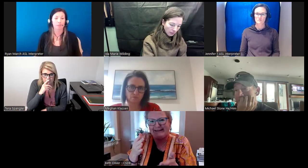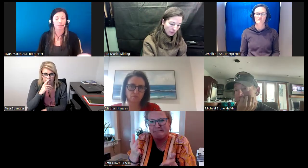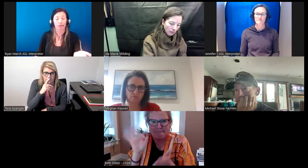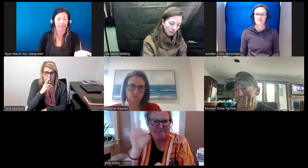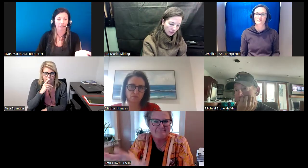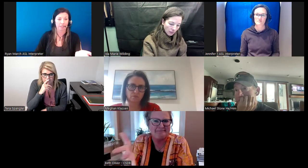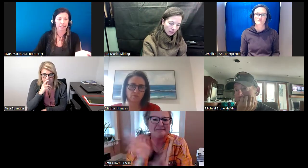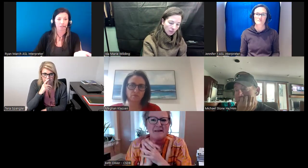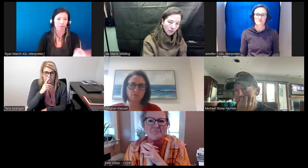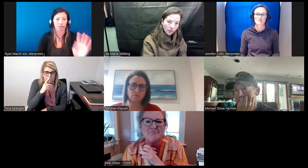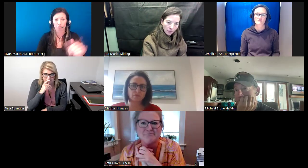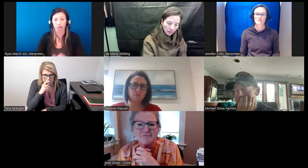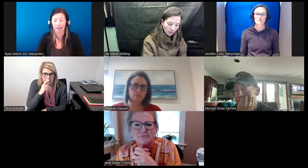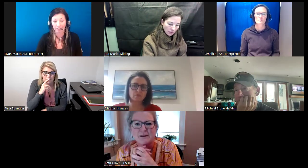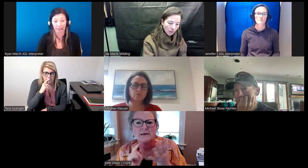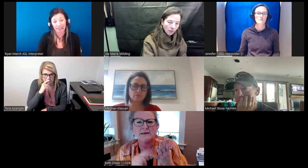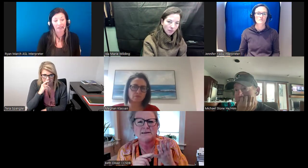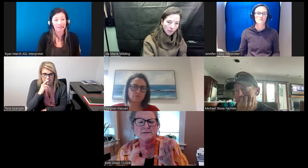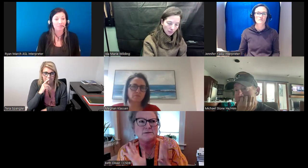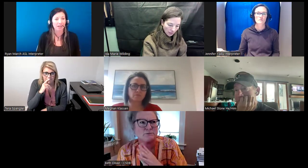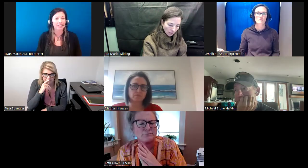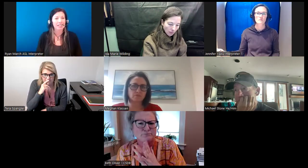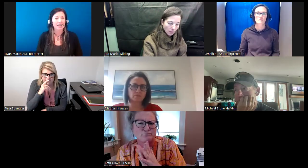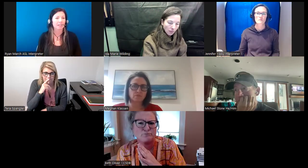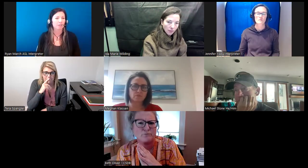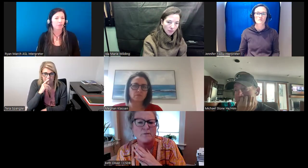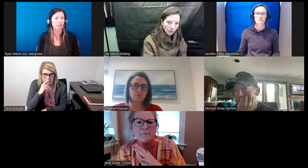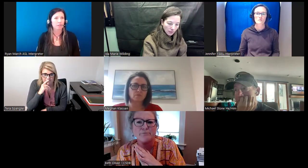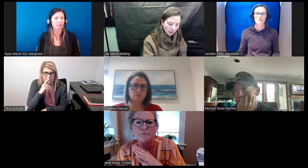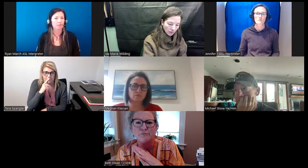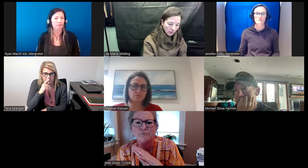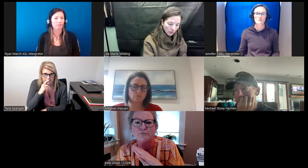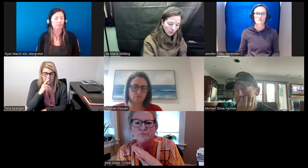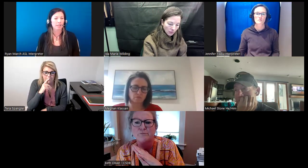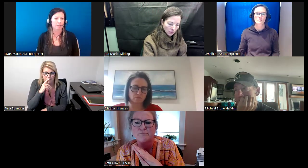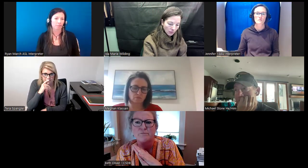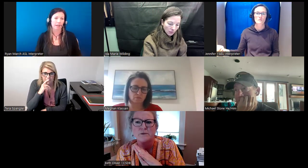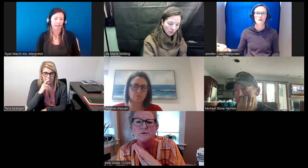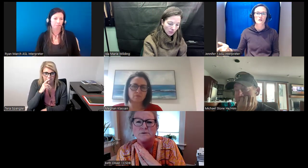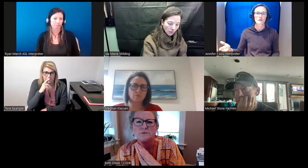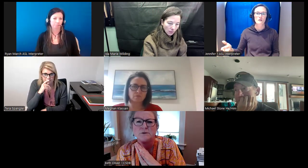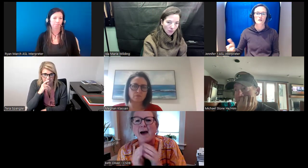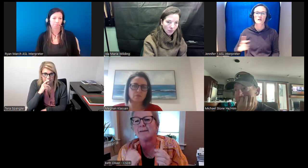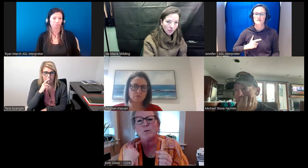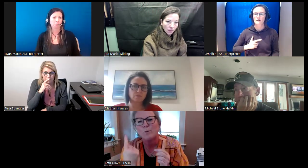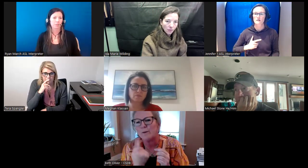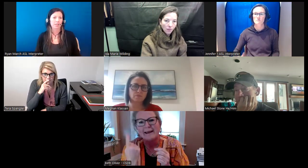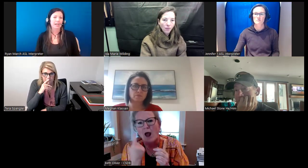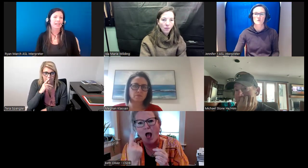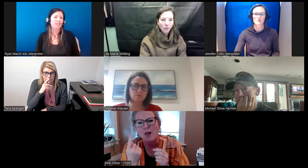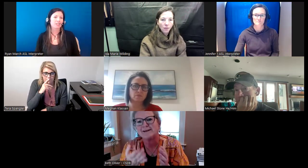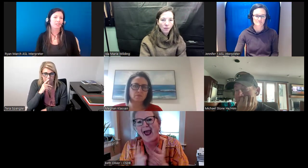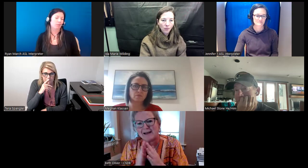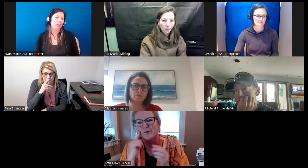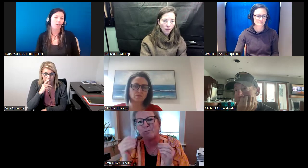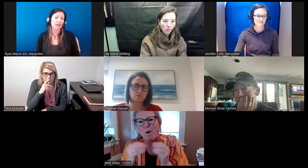I could be part of the legislator group and just throw that out there to them as well. And then the fourth, yeah, I think and